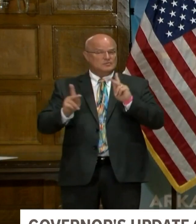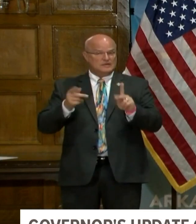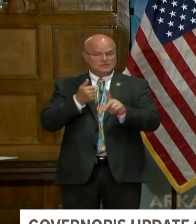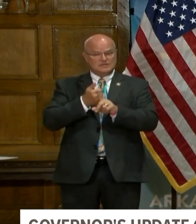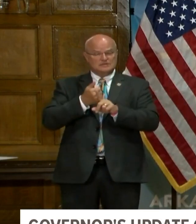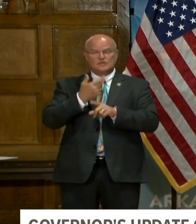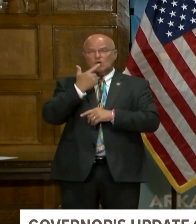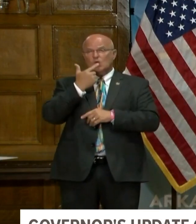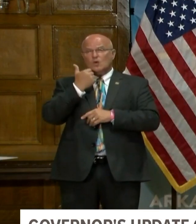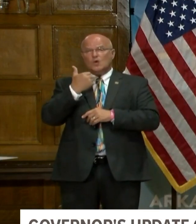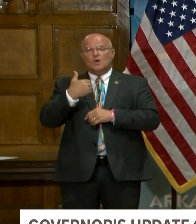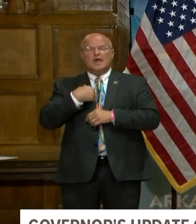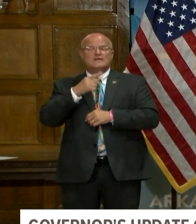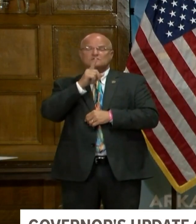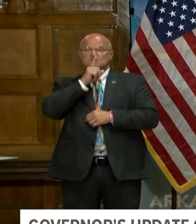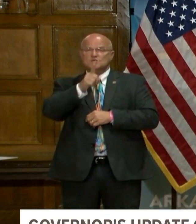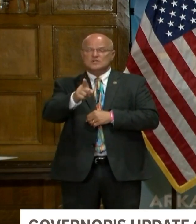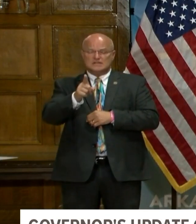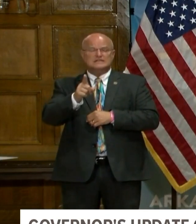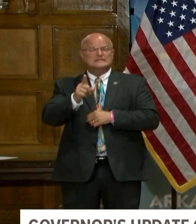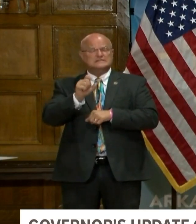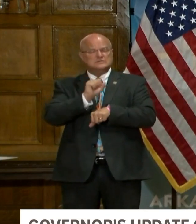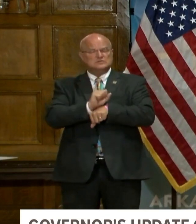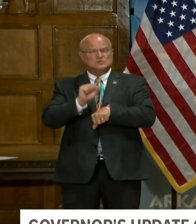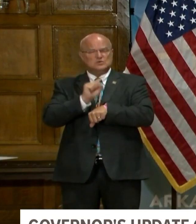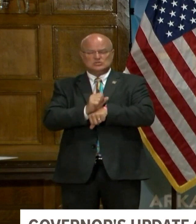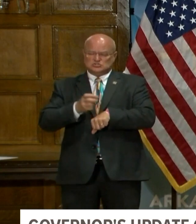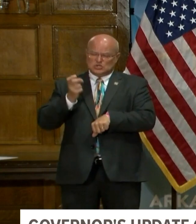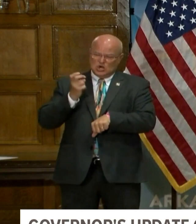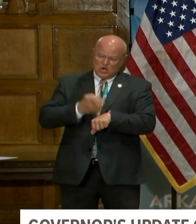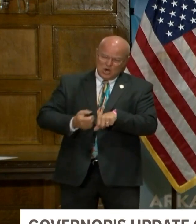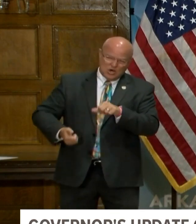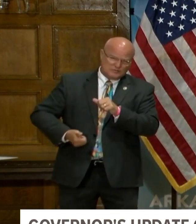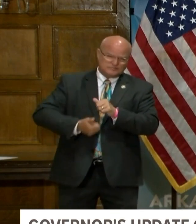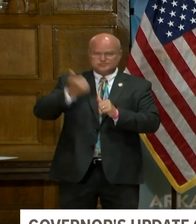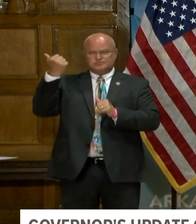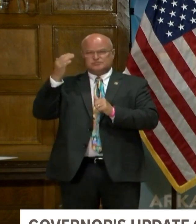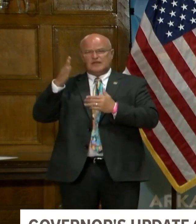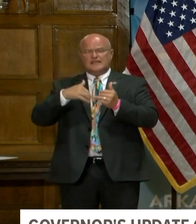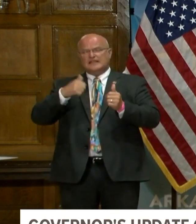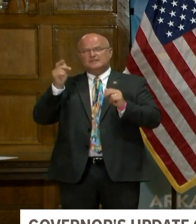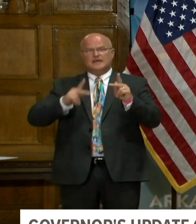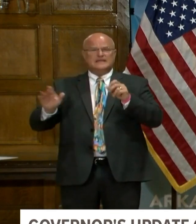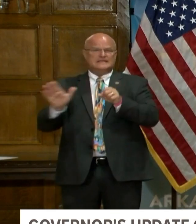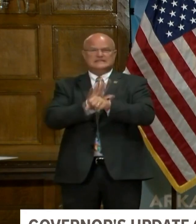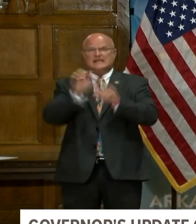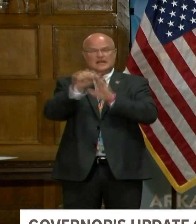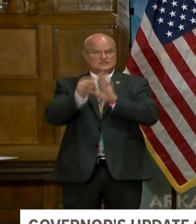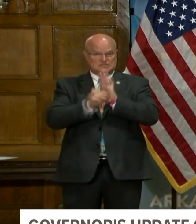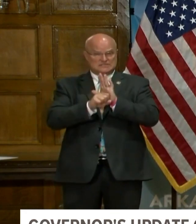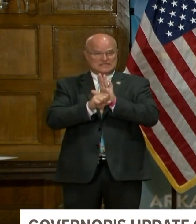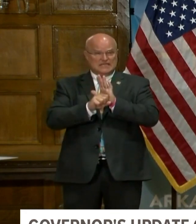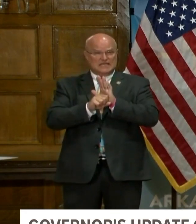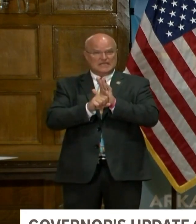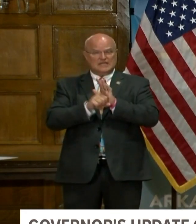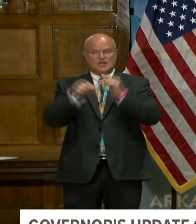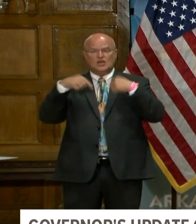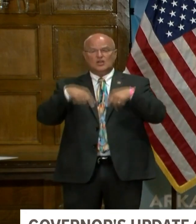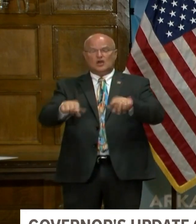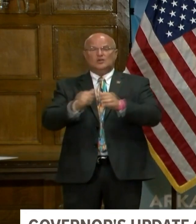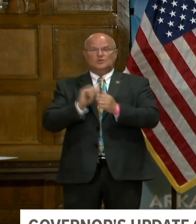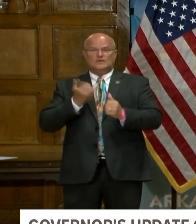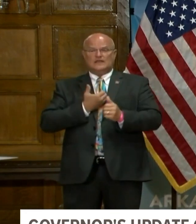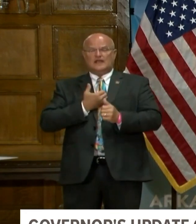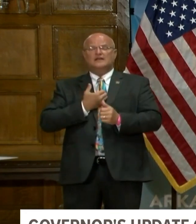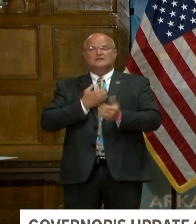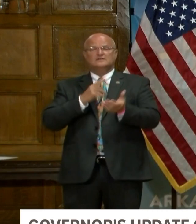who have really worked harder than anyone probably in the entire state, alongside with our